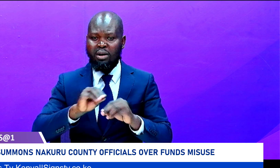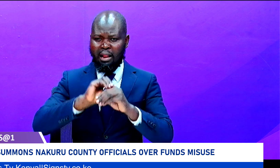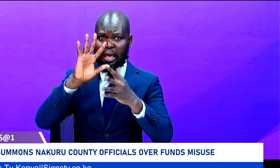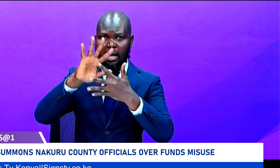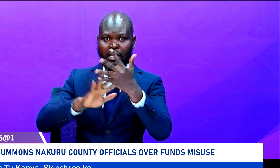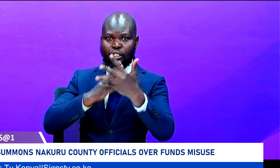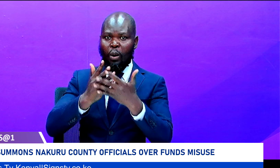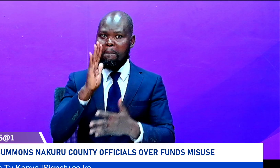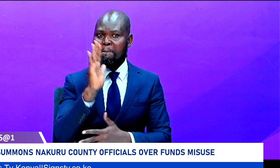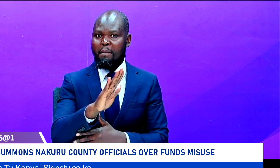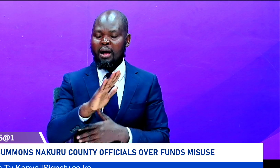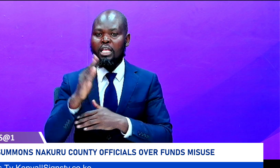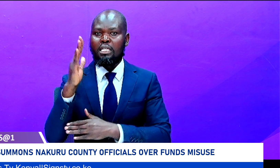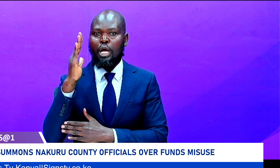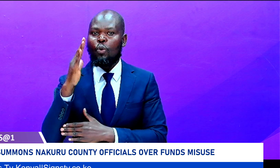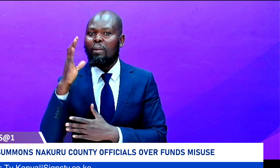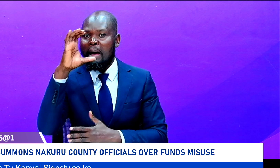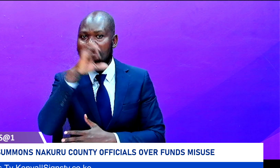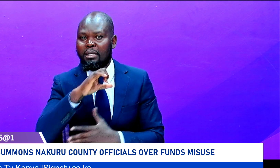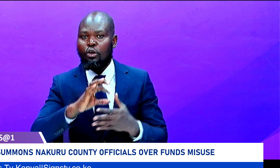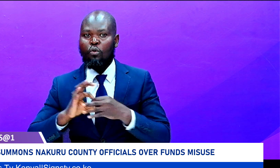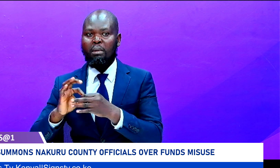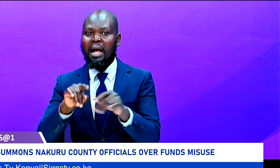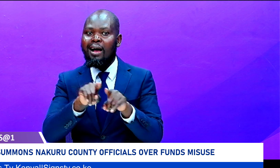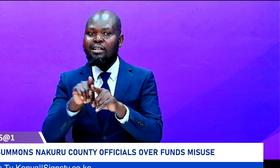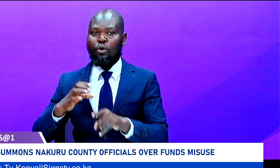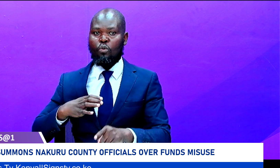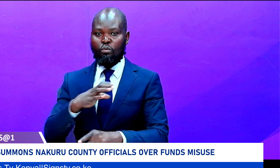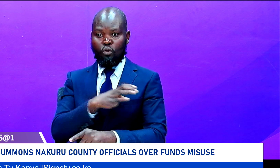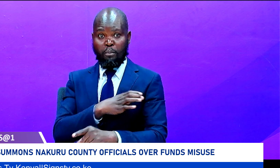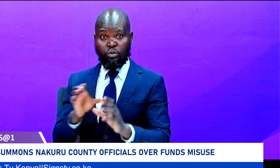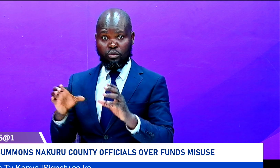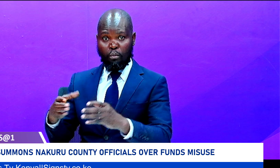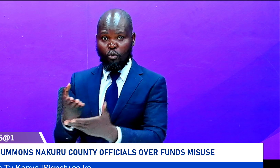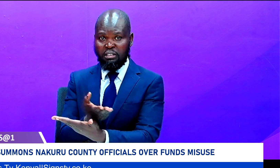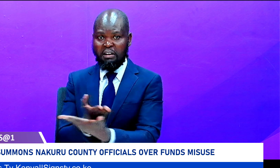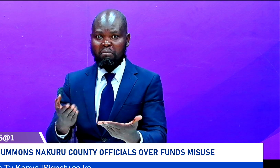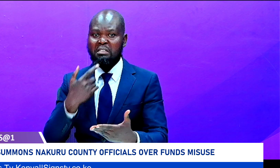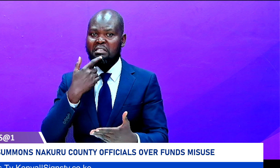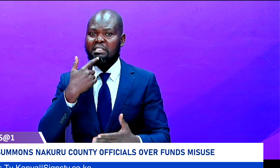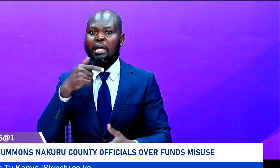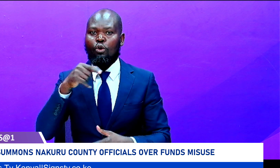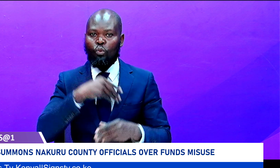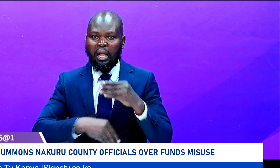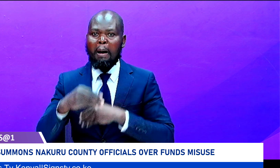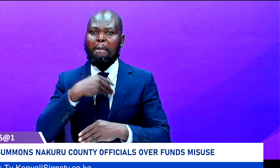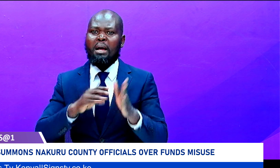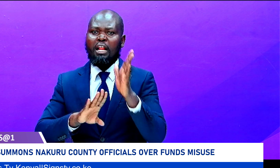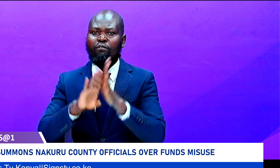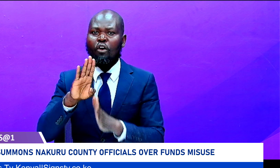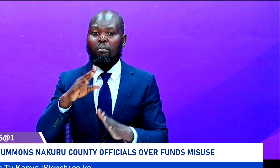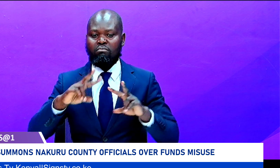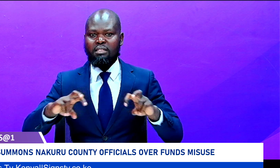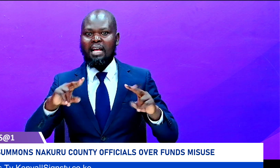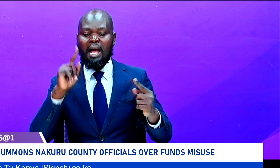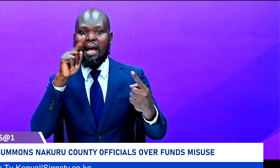and provide documentation to aid the ongoing probe. The move signals intensified scrutiny of county operations